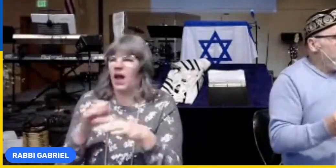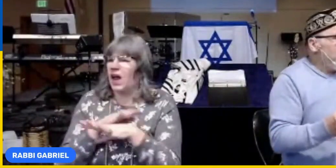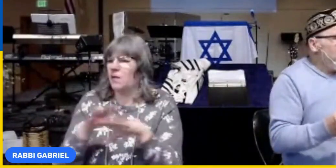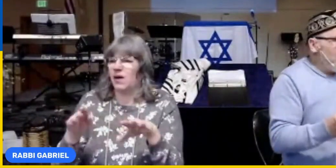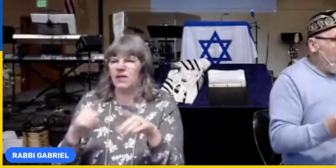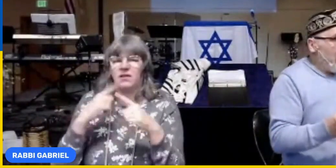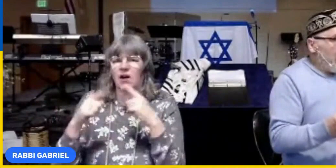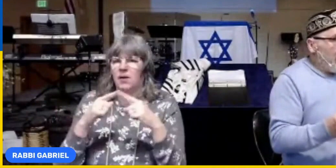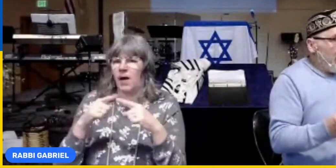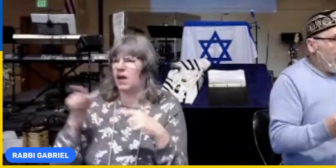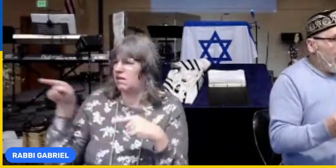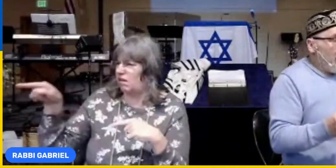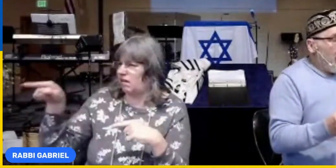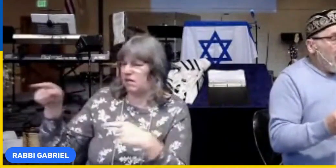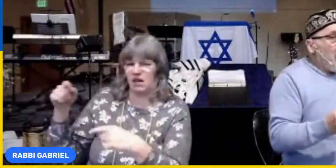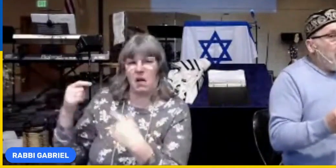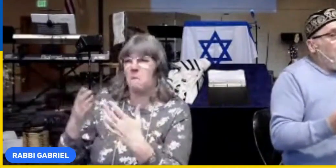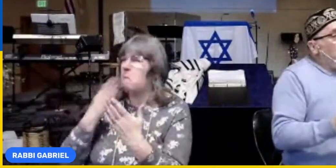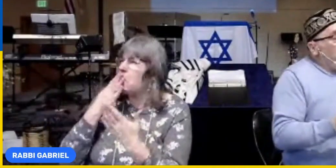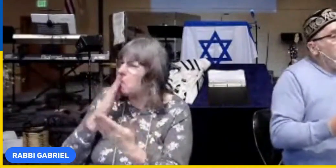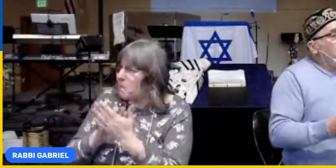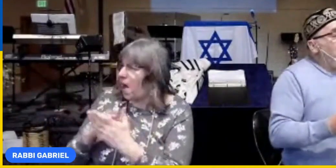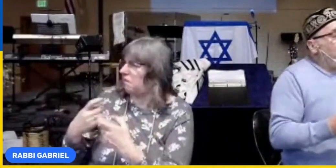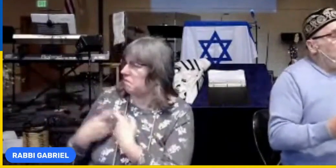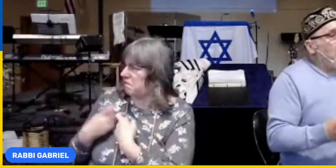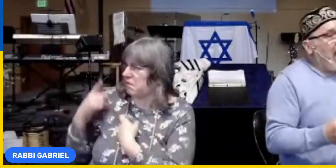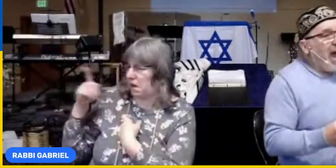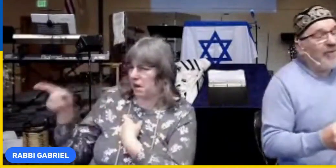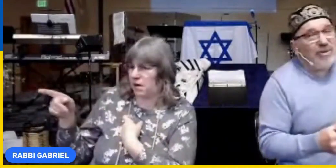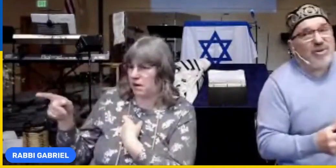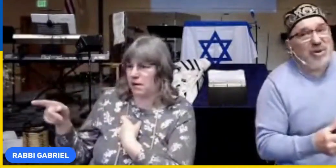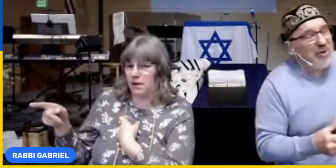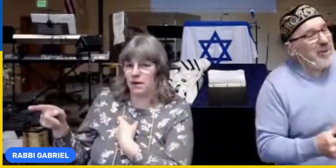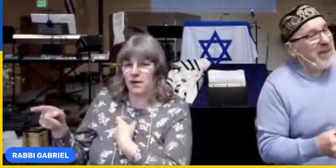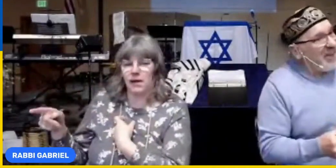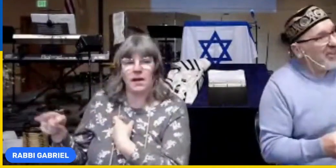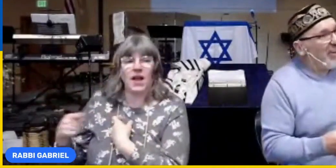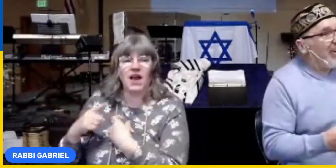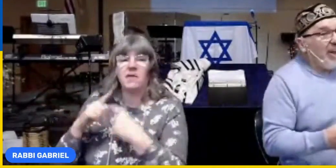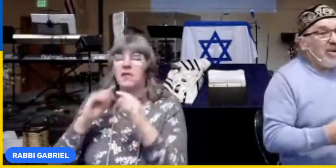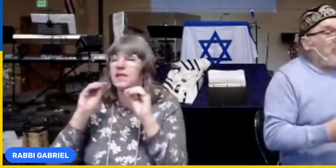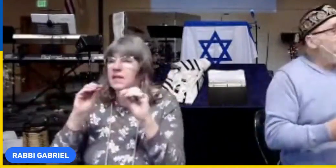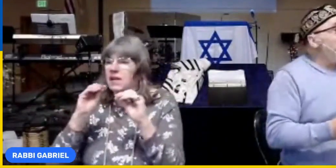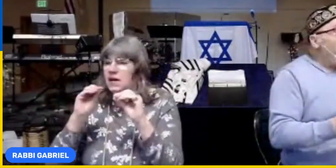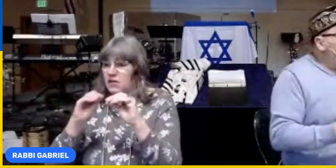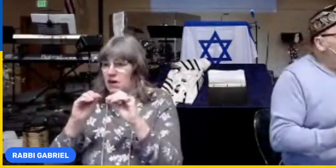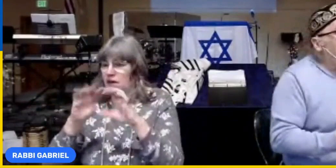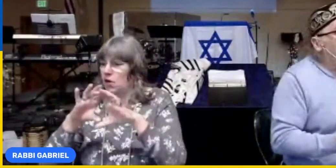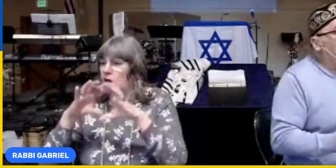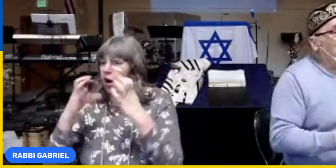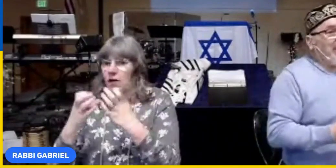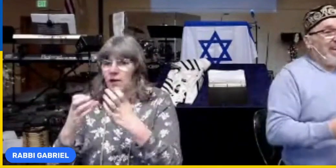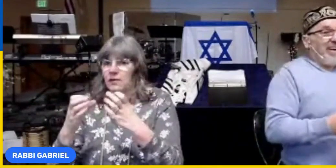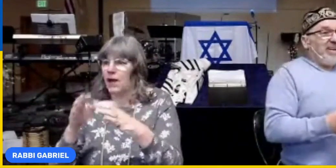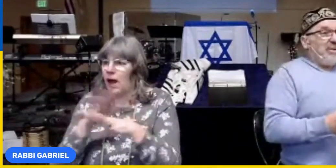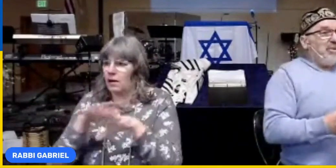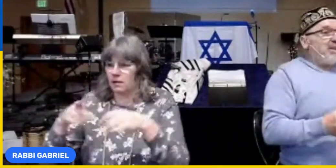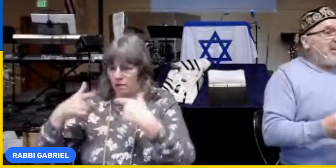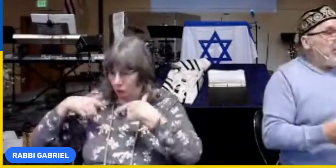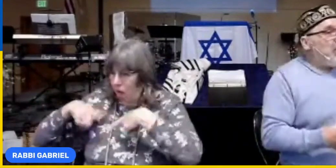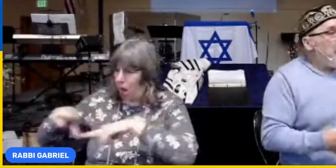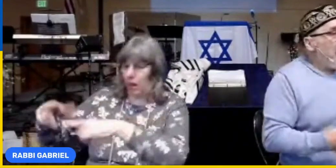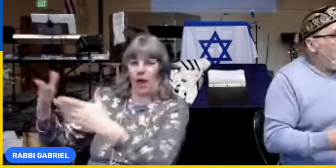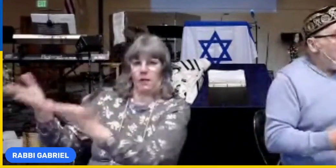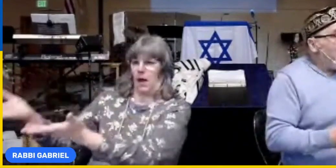horrible sin. But what he was after, he was after the congregation who did not deal with him,